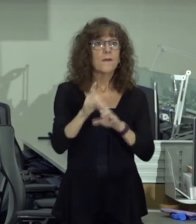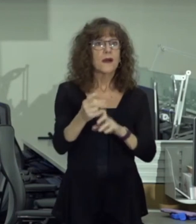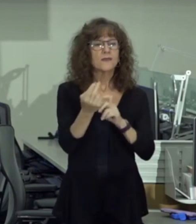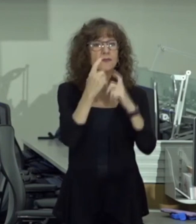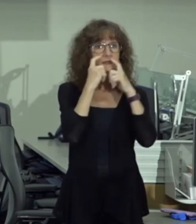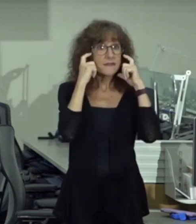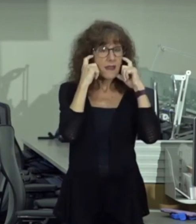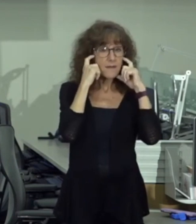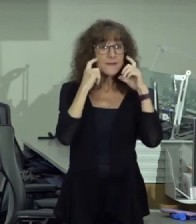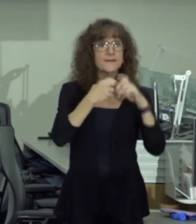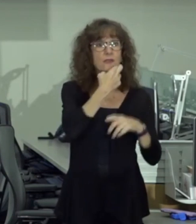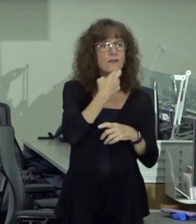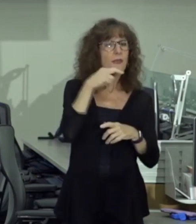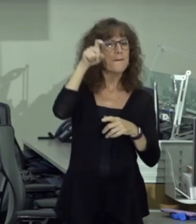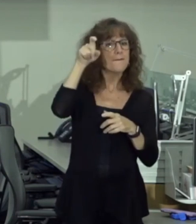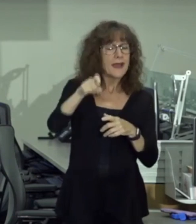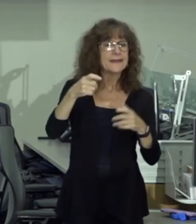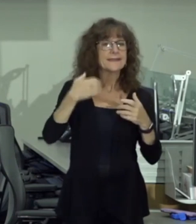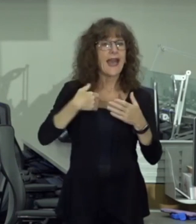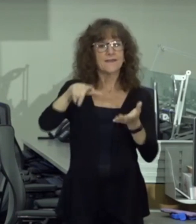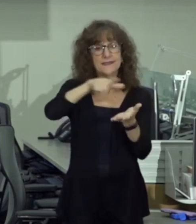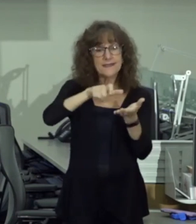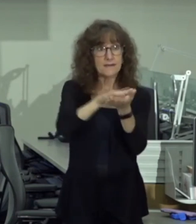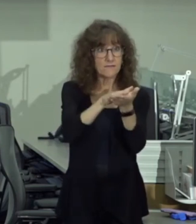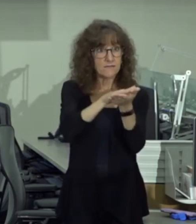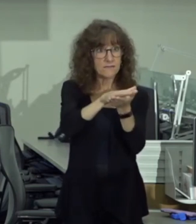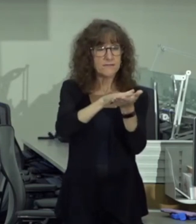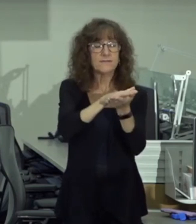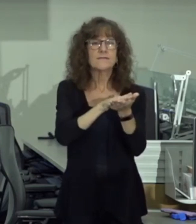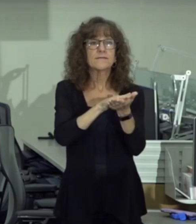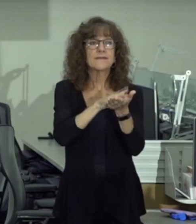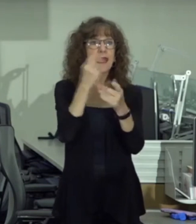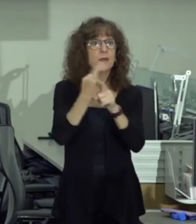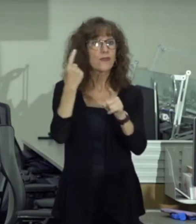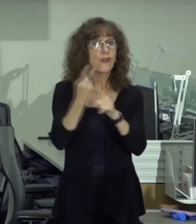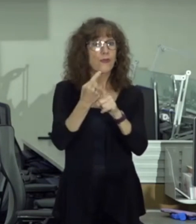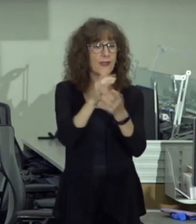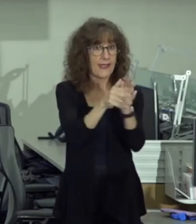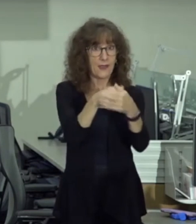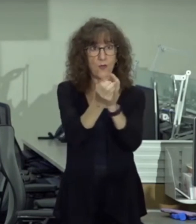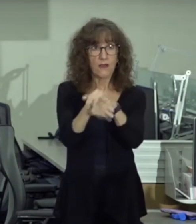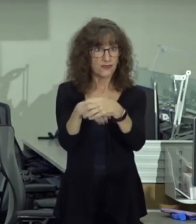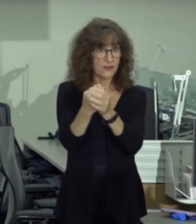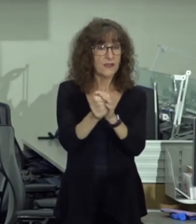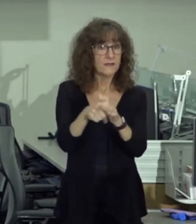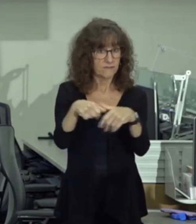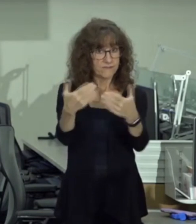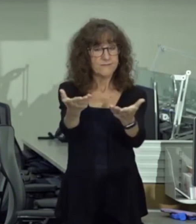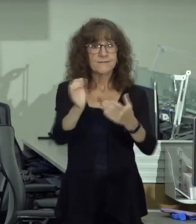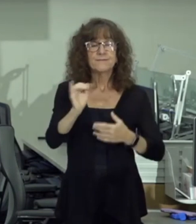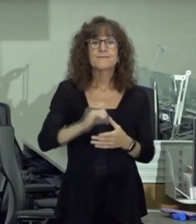face coverings, and restaurants must have sanitizer, hand sanitizer, and appropriate hand washing facilities